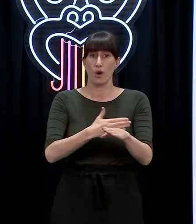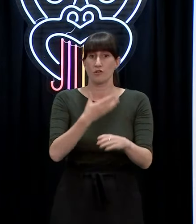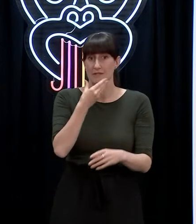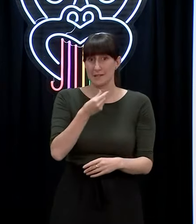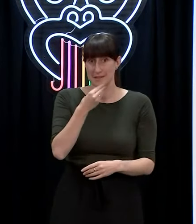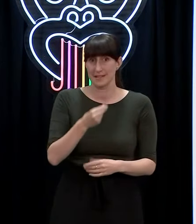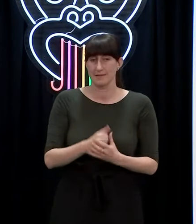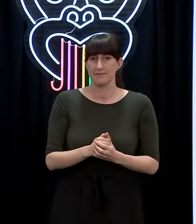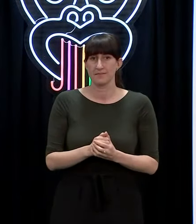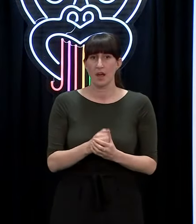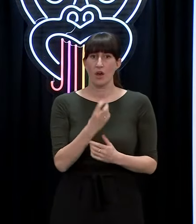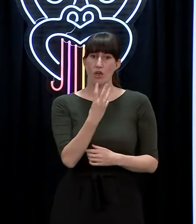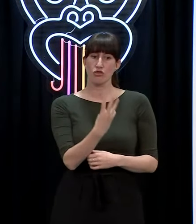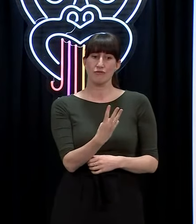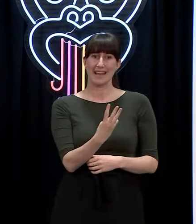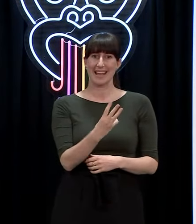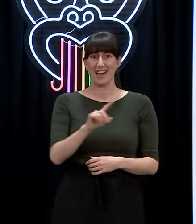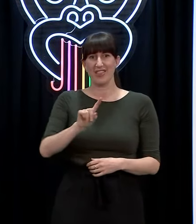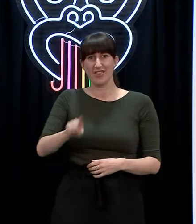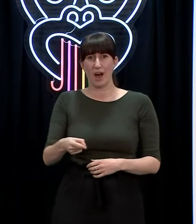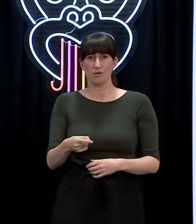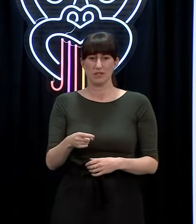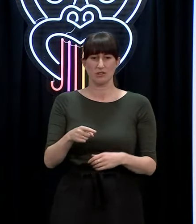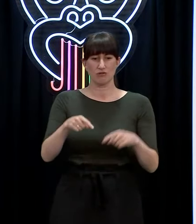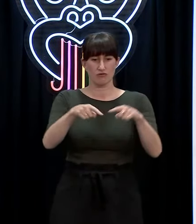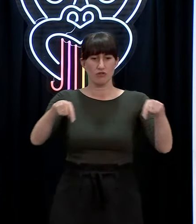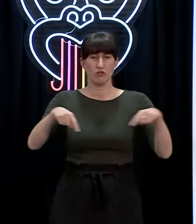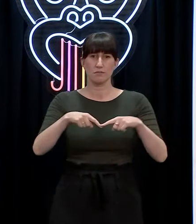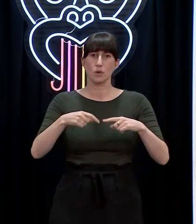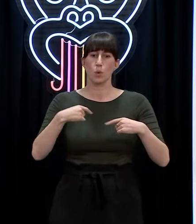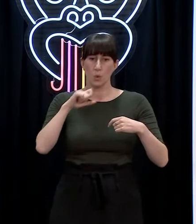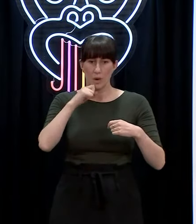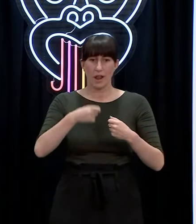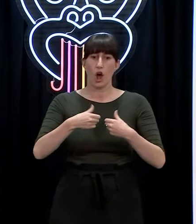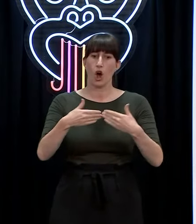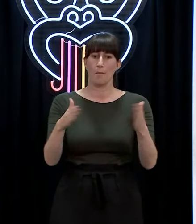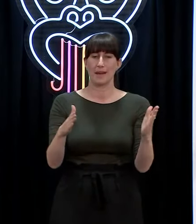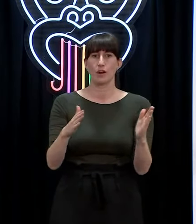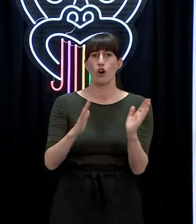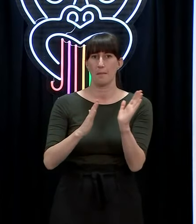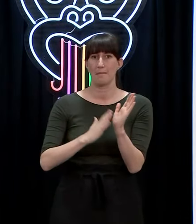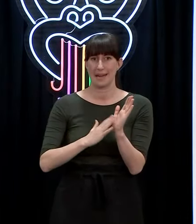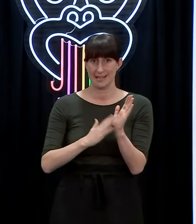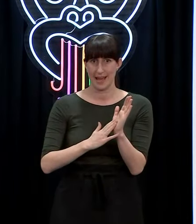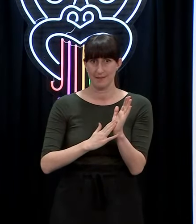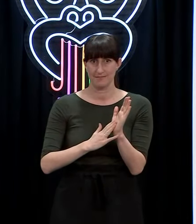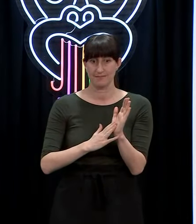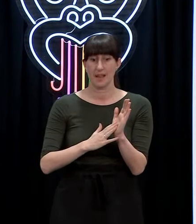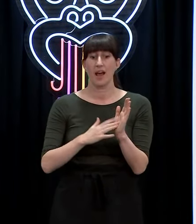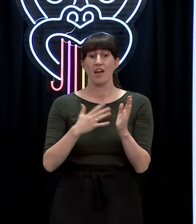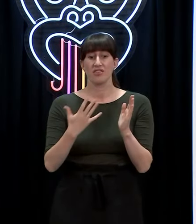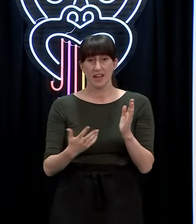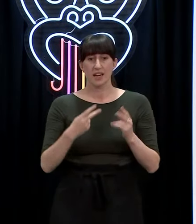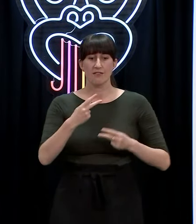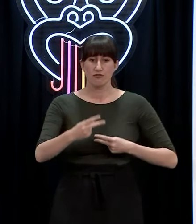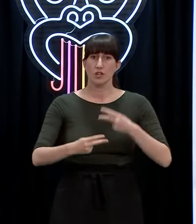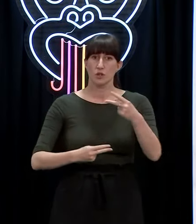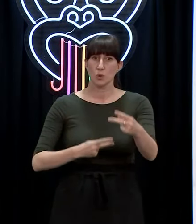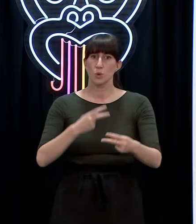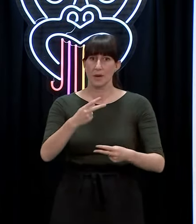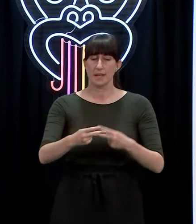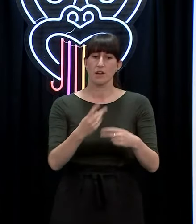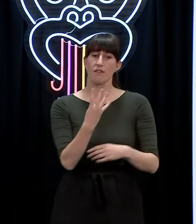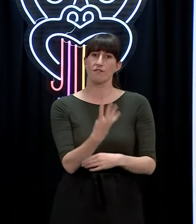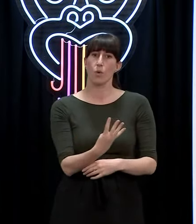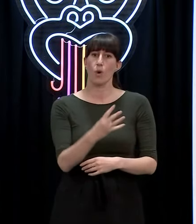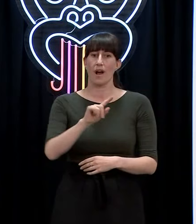first 3,000 or so of those rooms will be released from Monday. 4,000 rooms a fortnight will be released